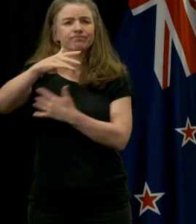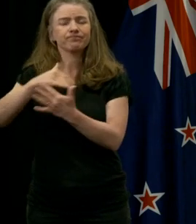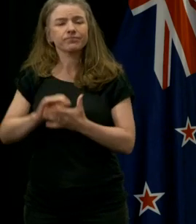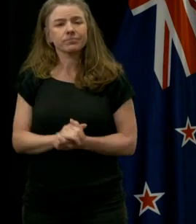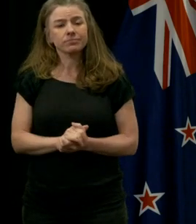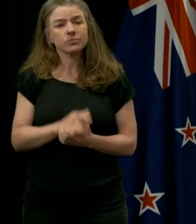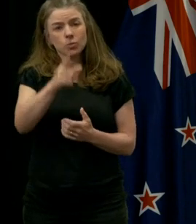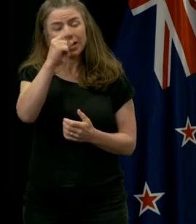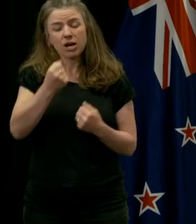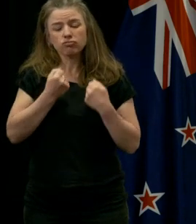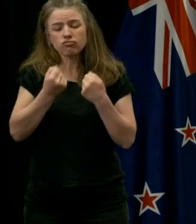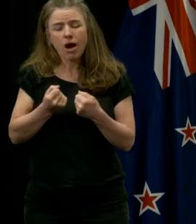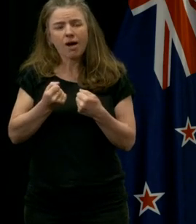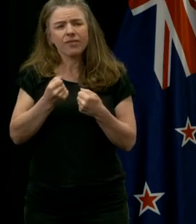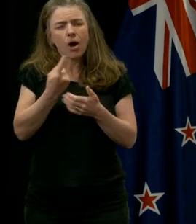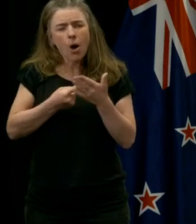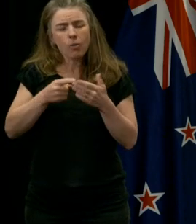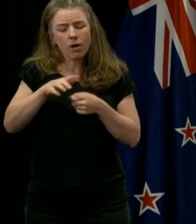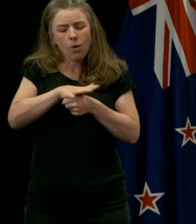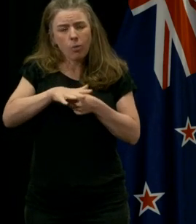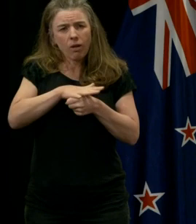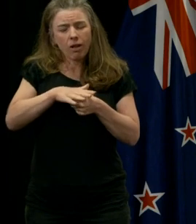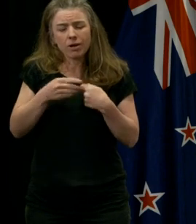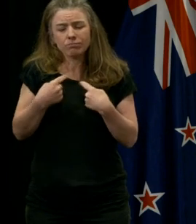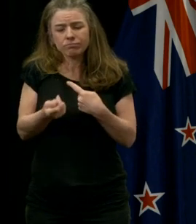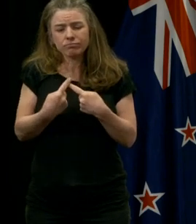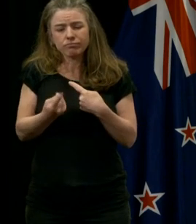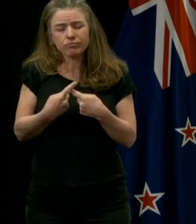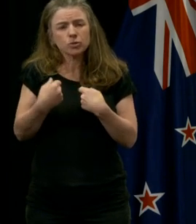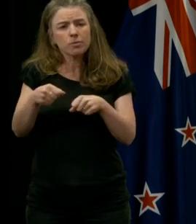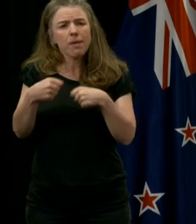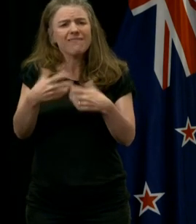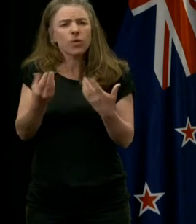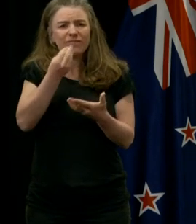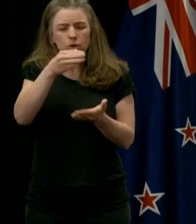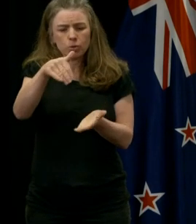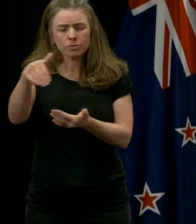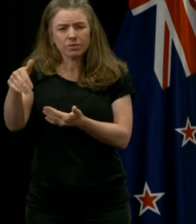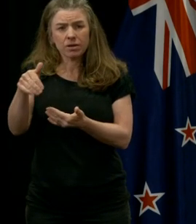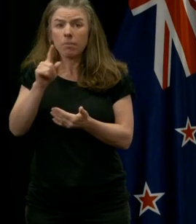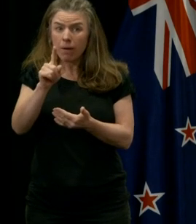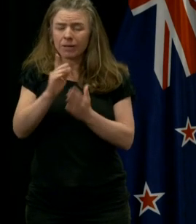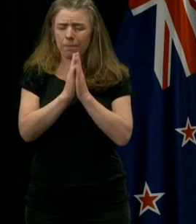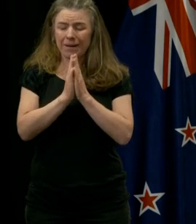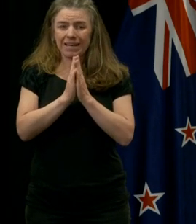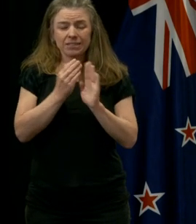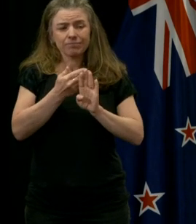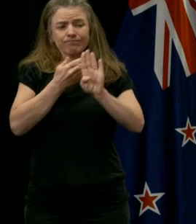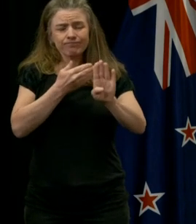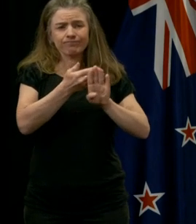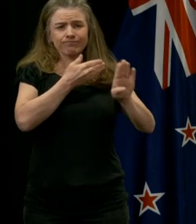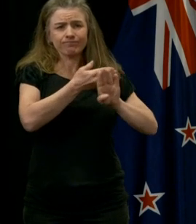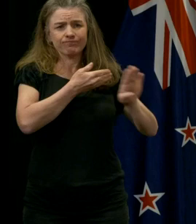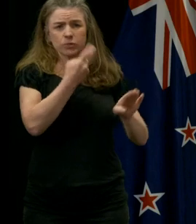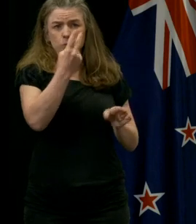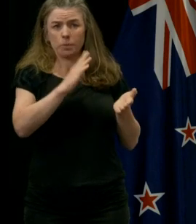can drive locally to go to your supermarket to get food, but again, we ask that you maintain your physical distance, again 2 metres from